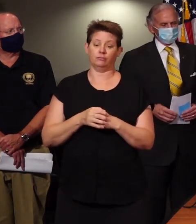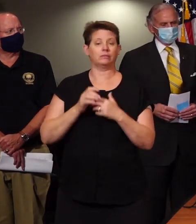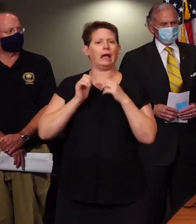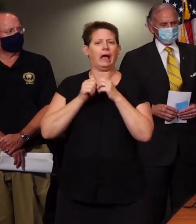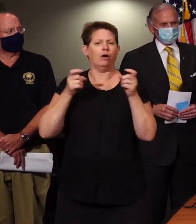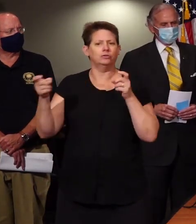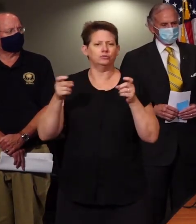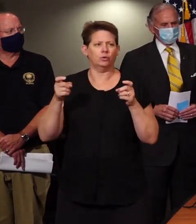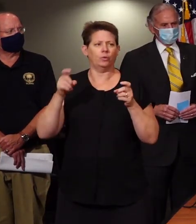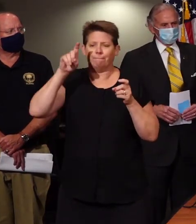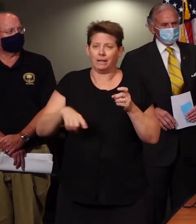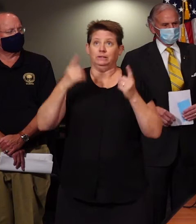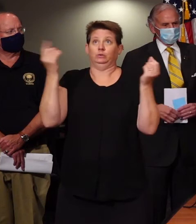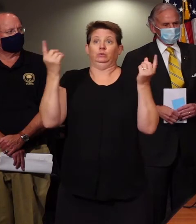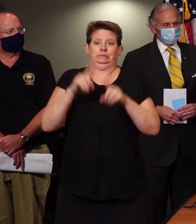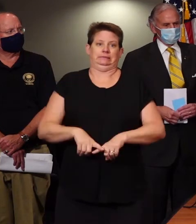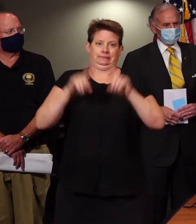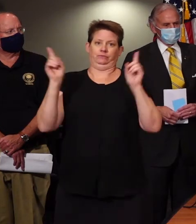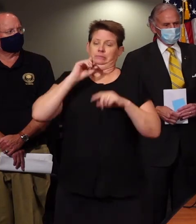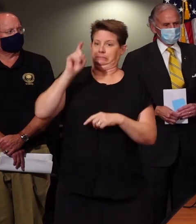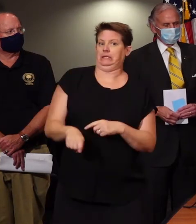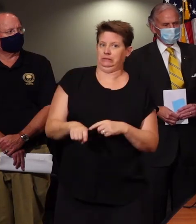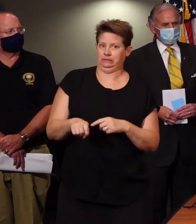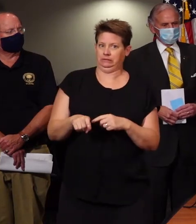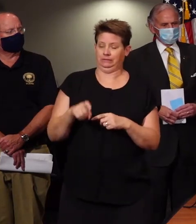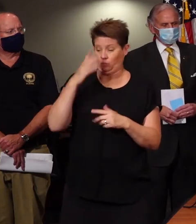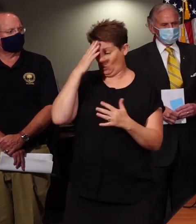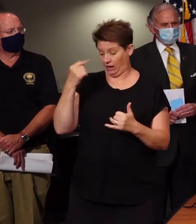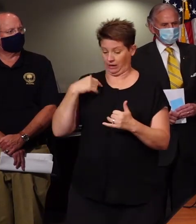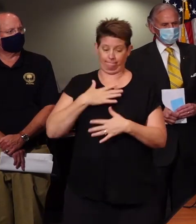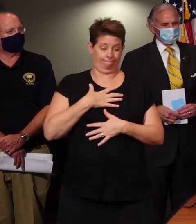control this disease that is spread simply by breathing from infected people,